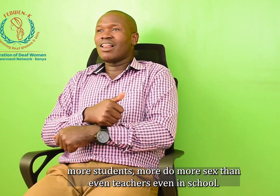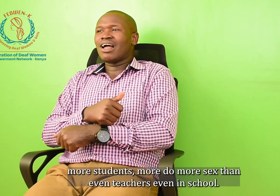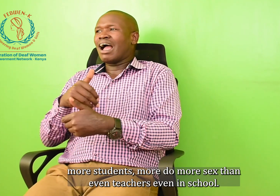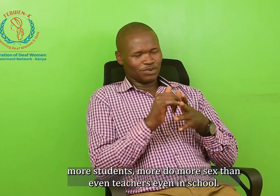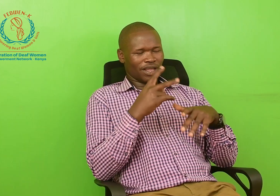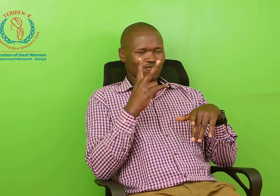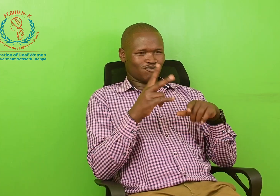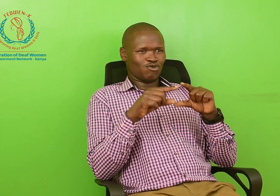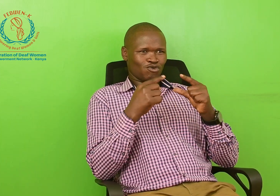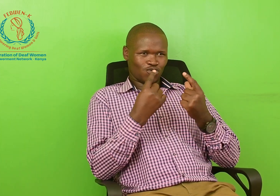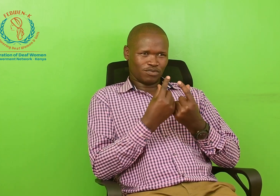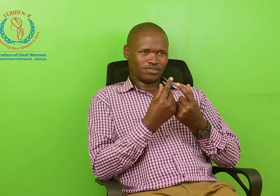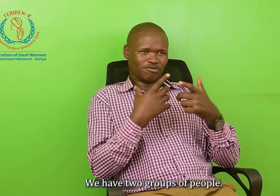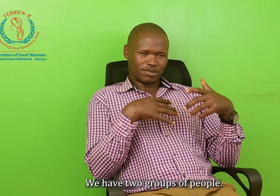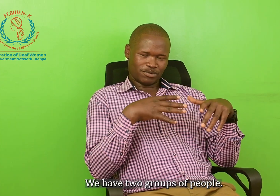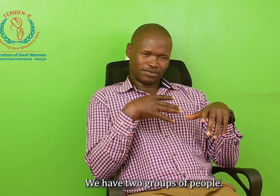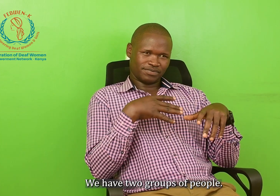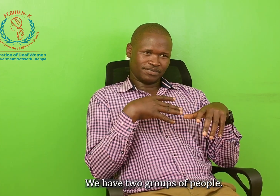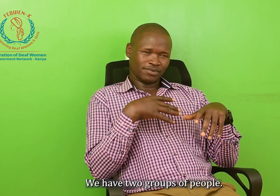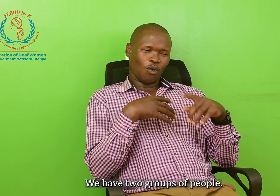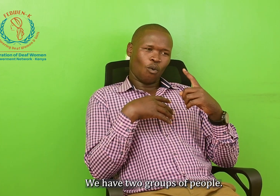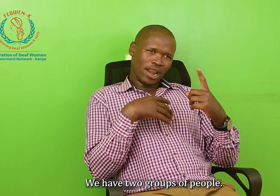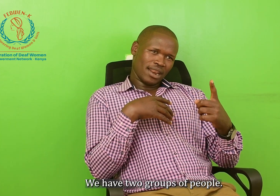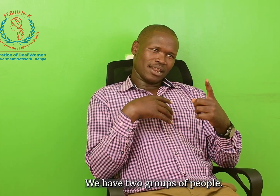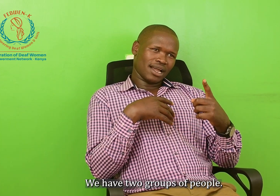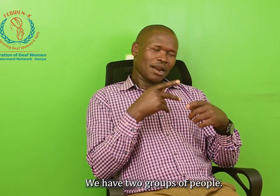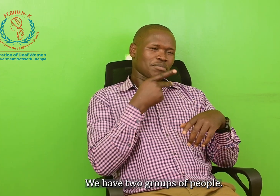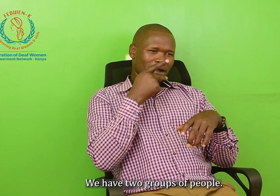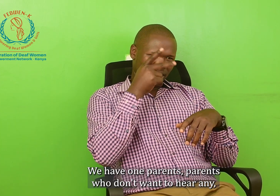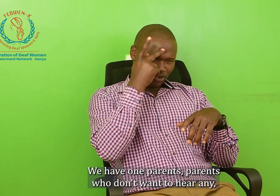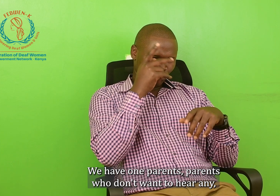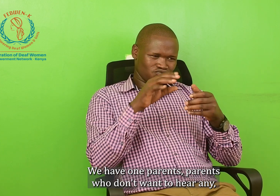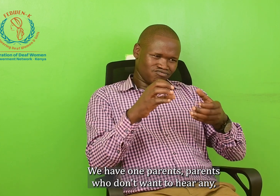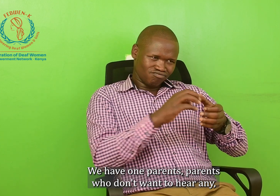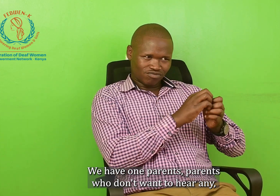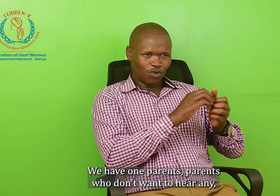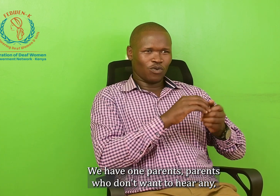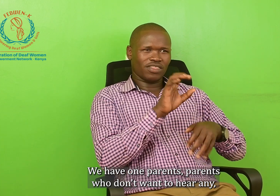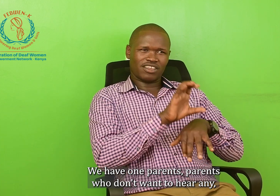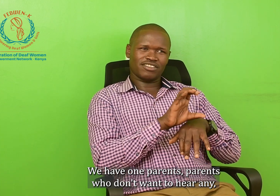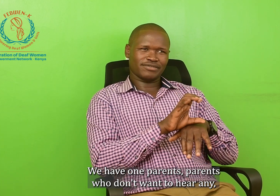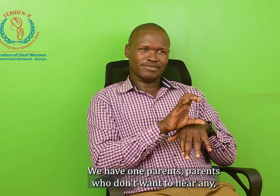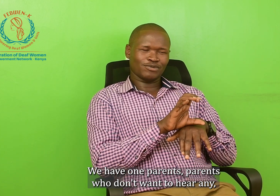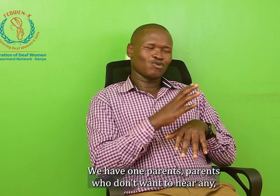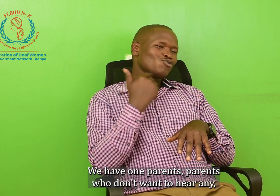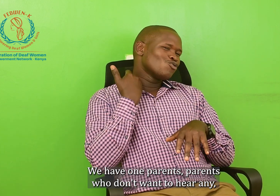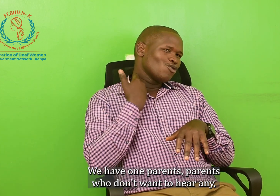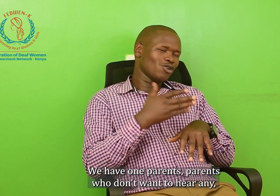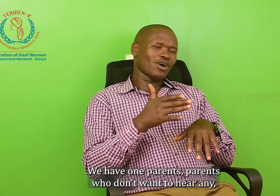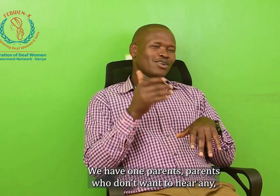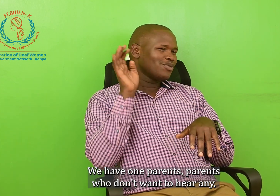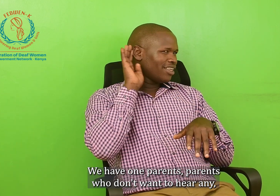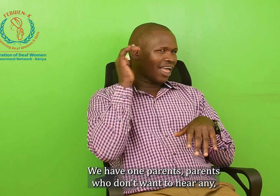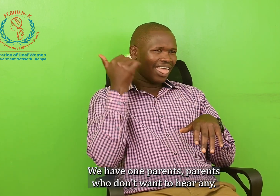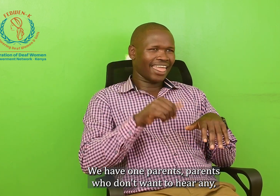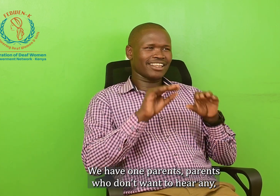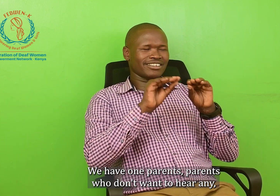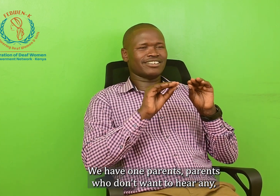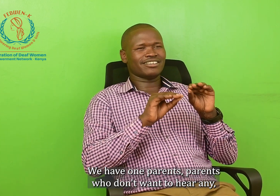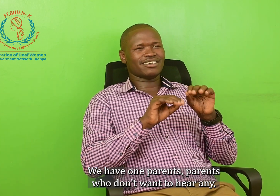school, we have two groups of people. We have one parents who don't want to hear like